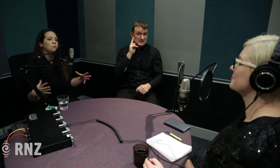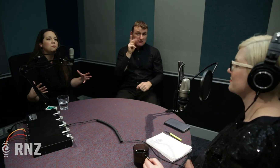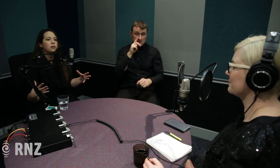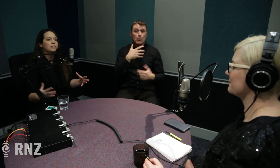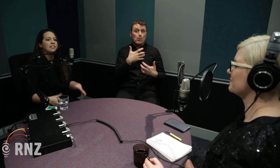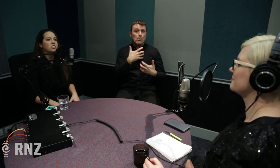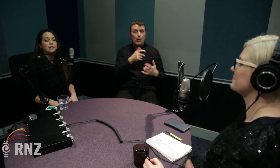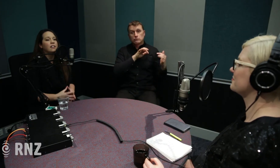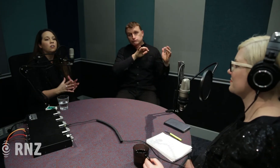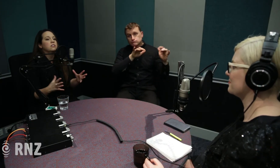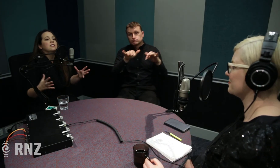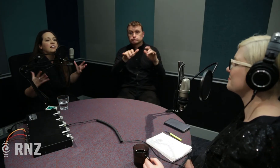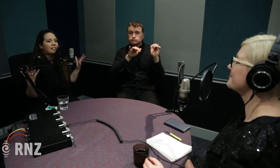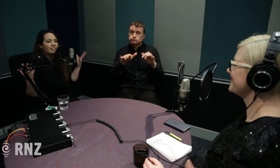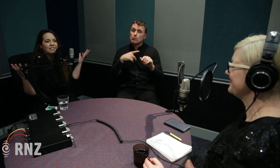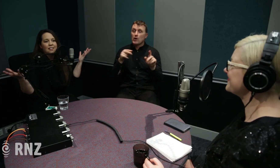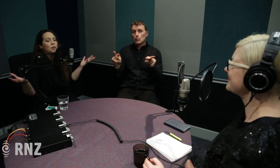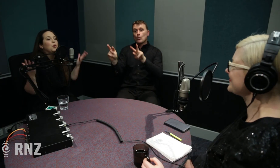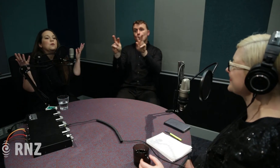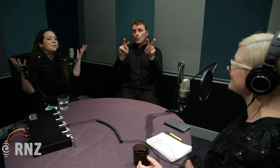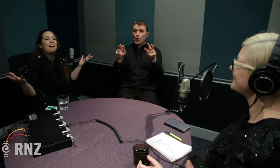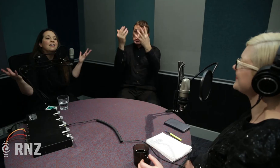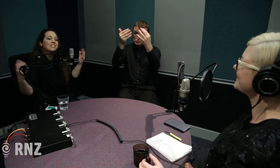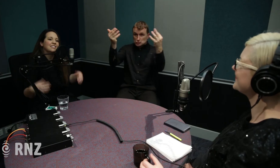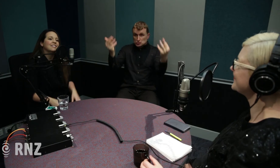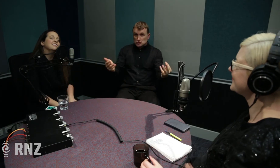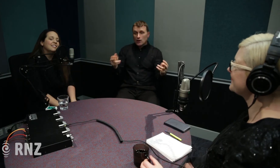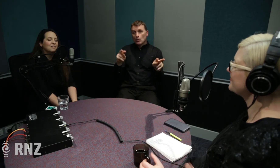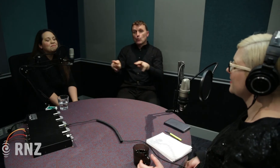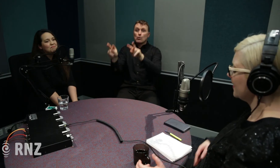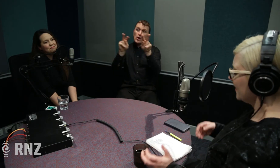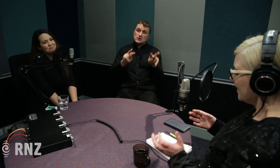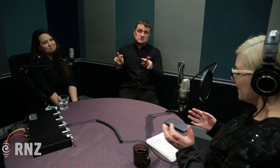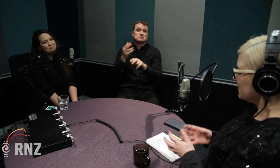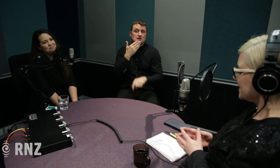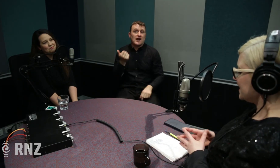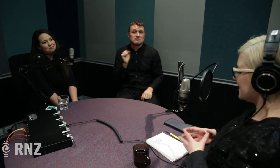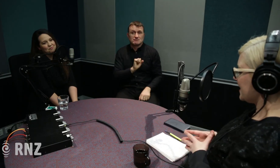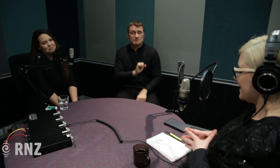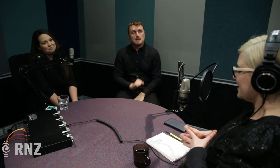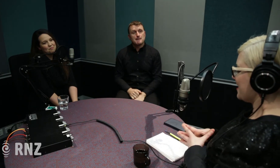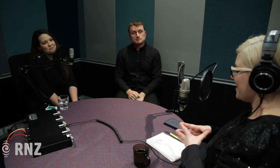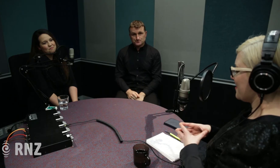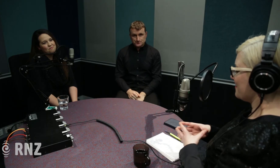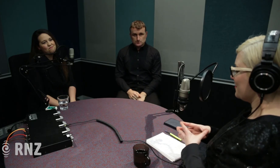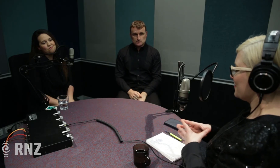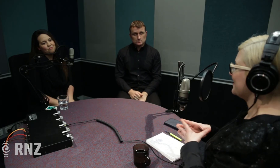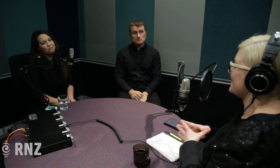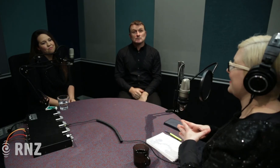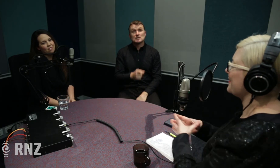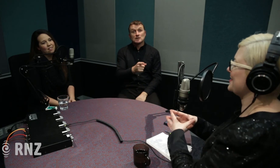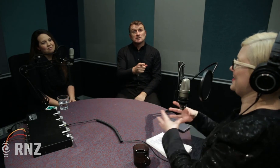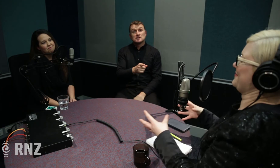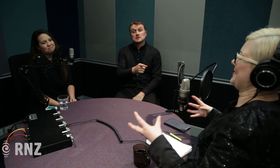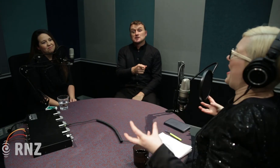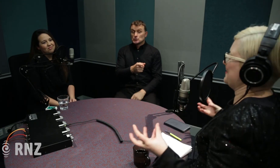increasing more and more because they're just getting lost in it in the world as well. So yeah. You said that you can